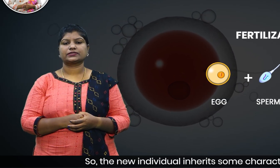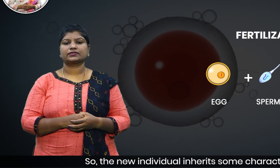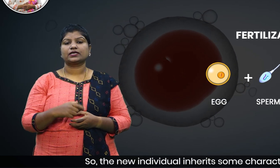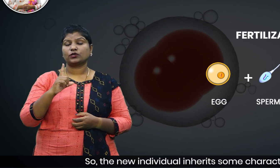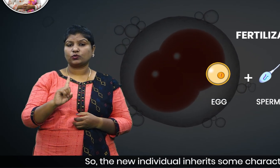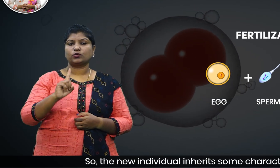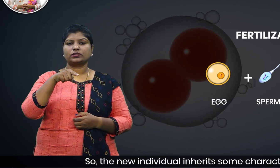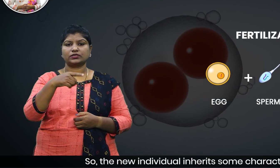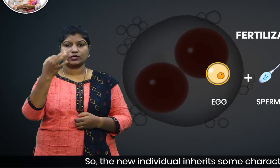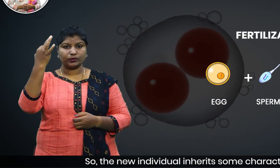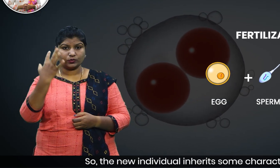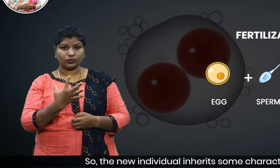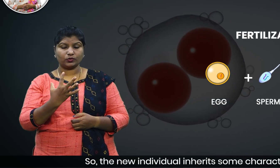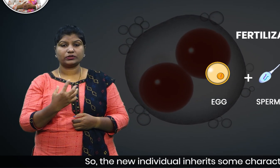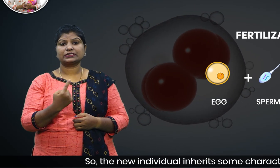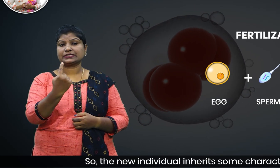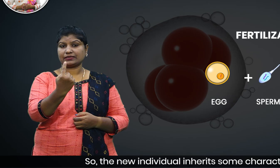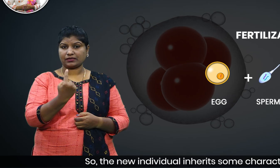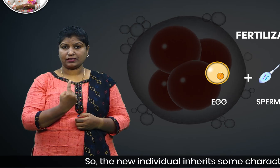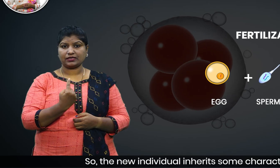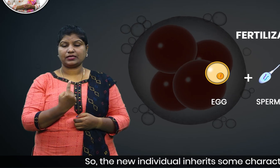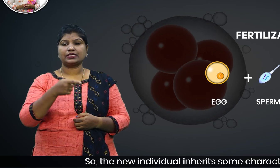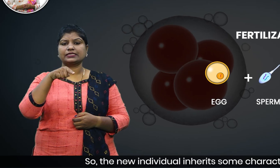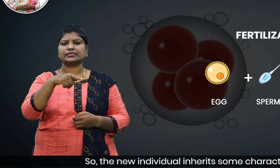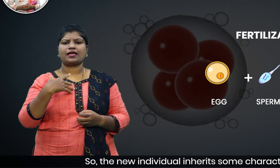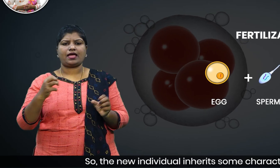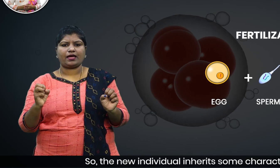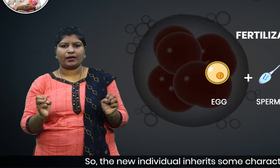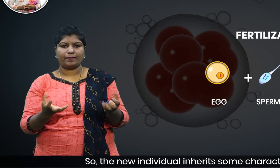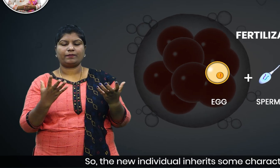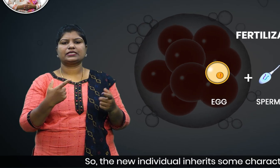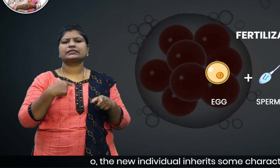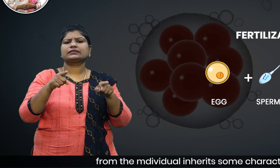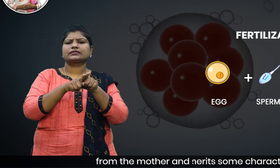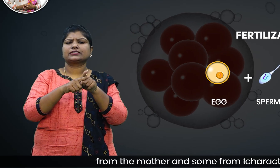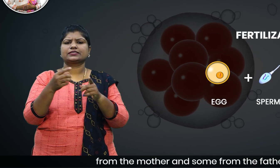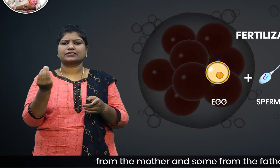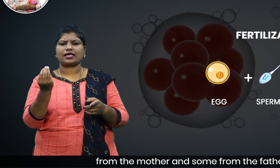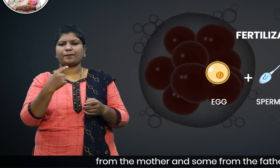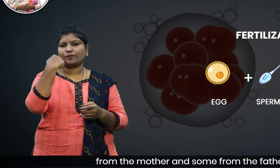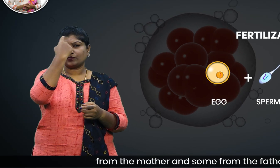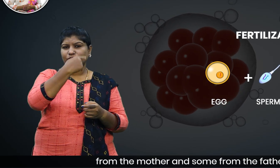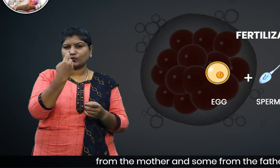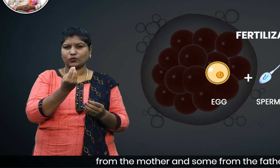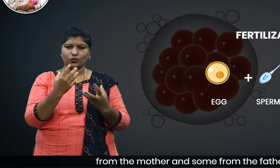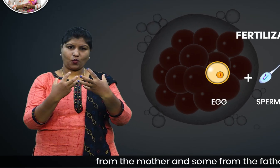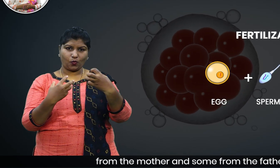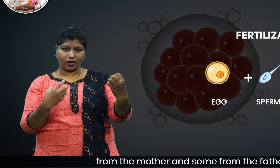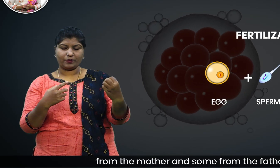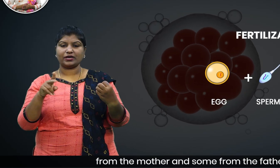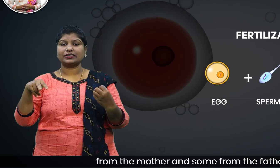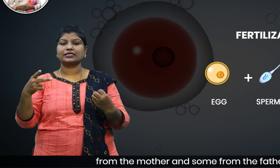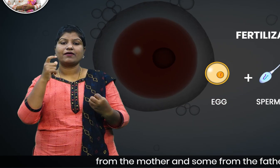So, the new individual inherits some characteristics from the mother and some